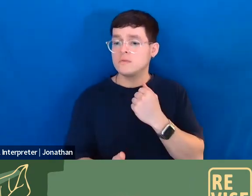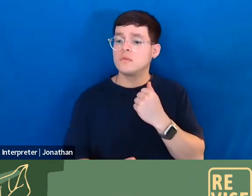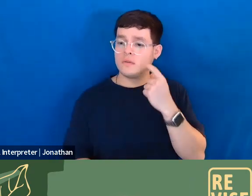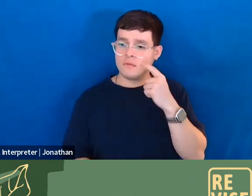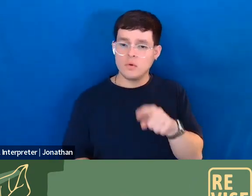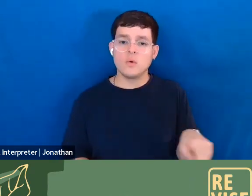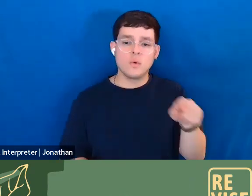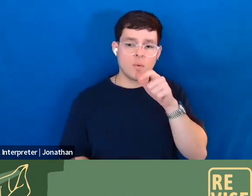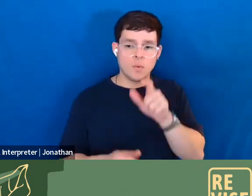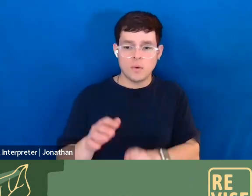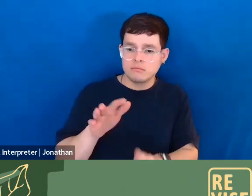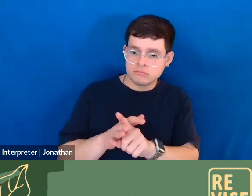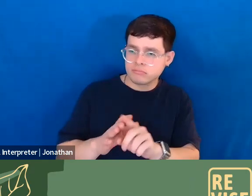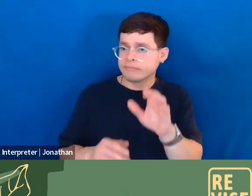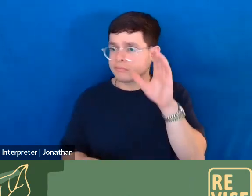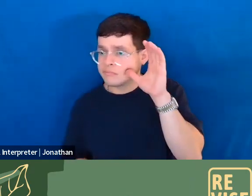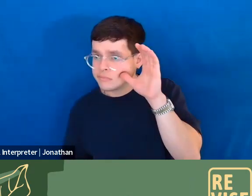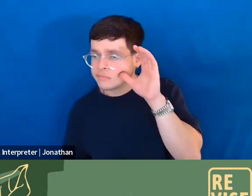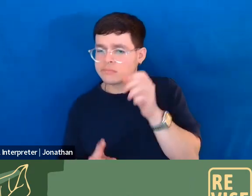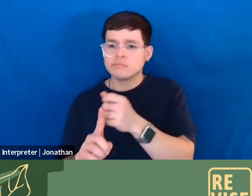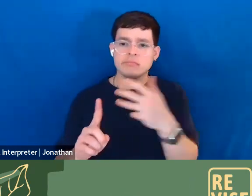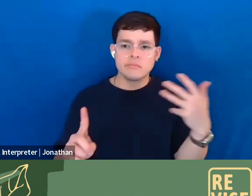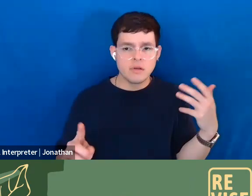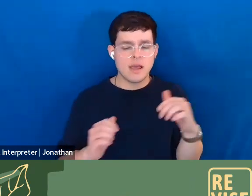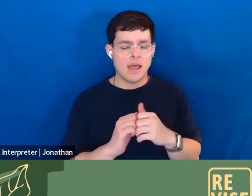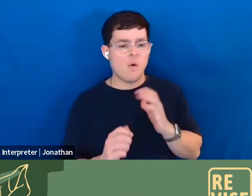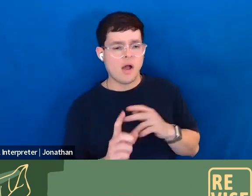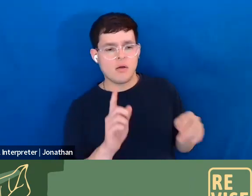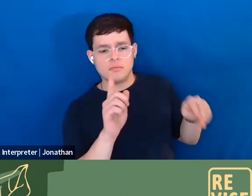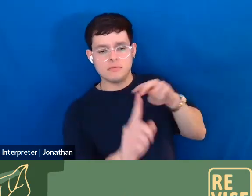who are attending to just hear a little bit more about how we think about